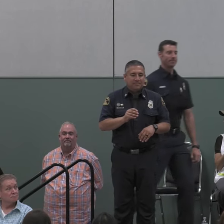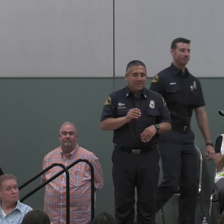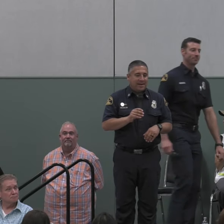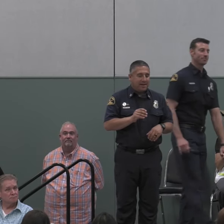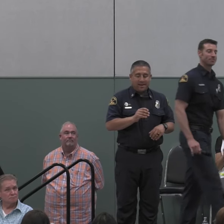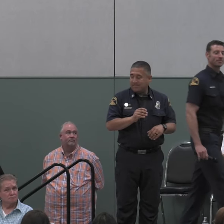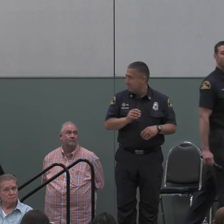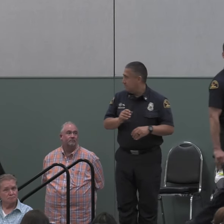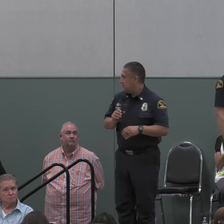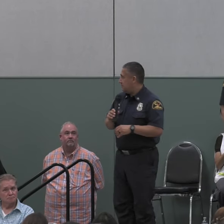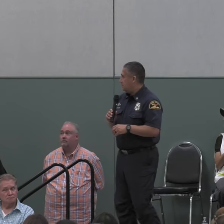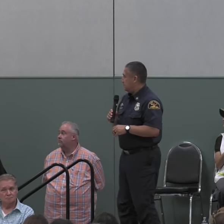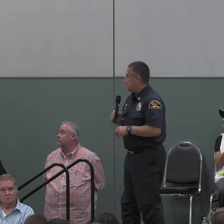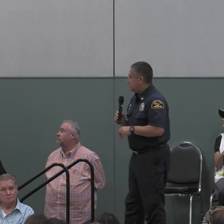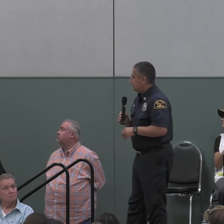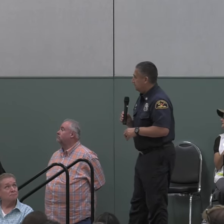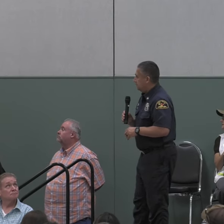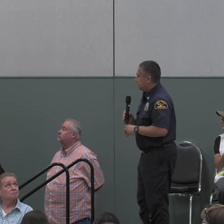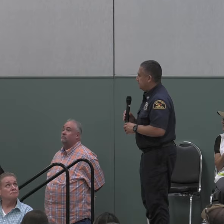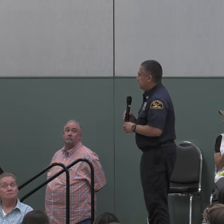issue.